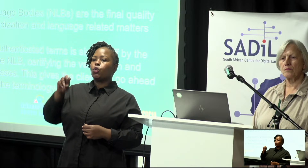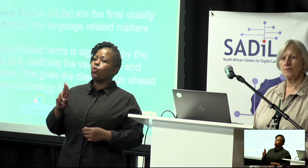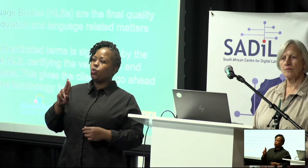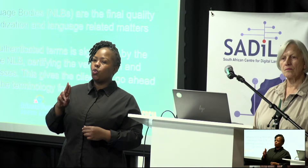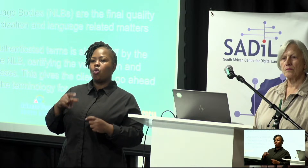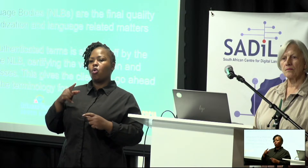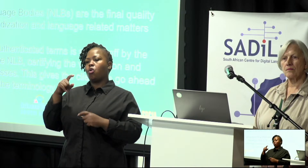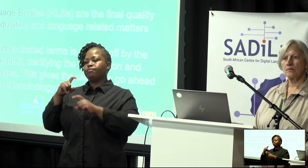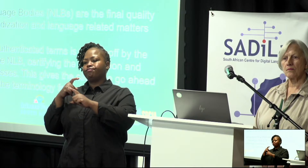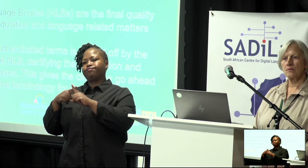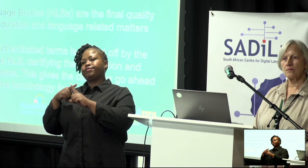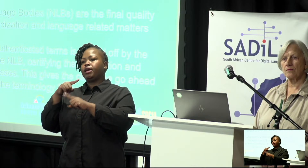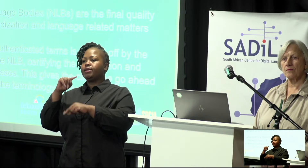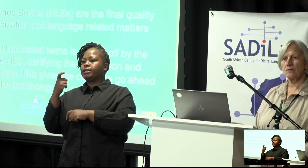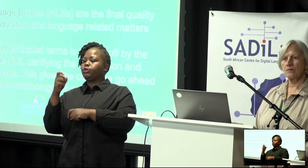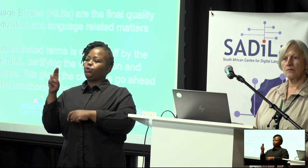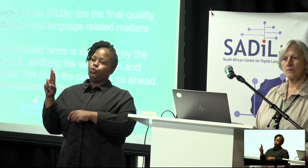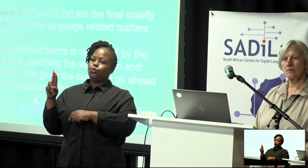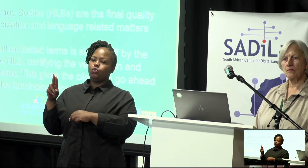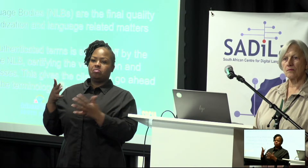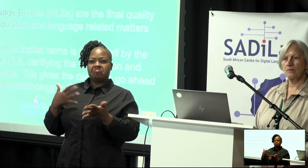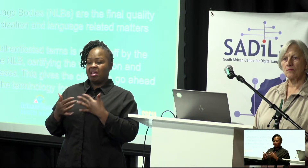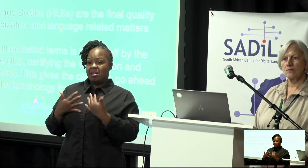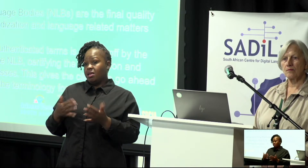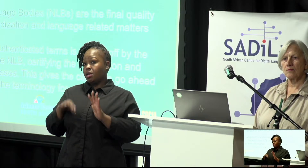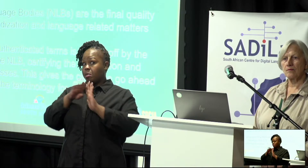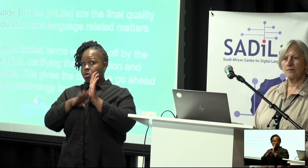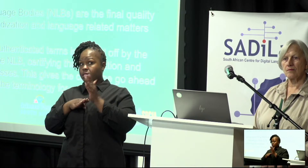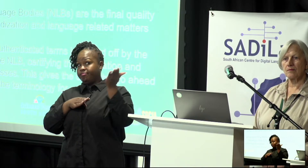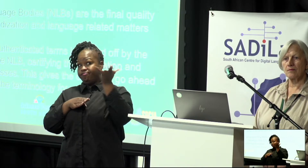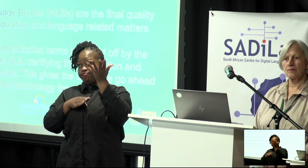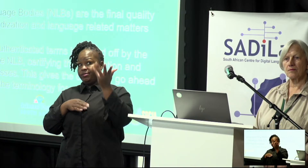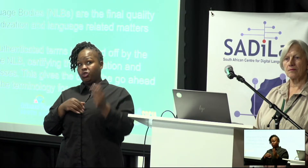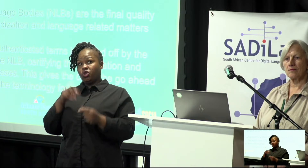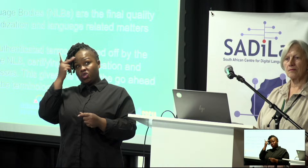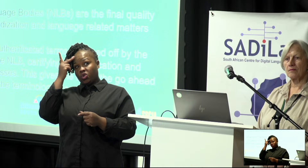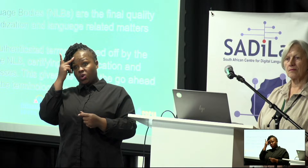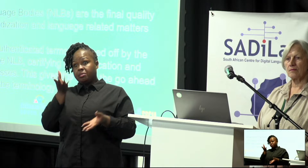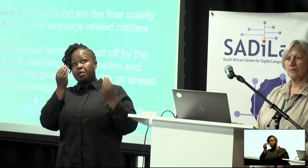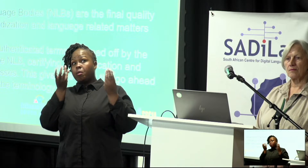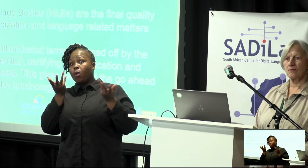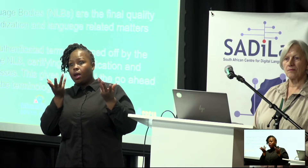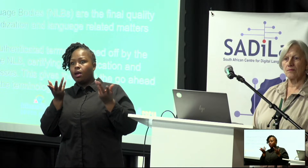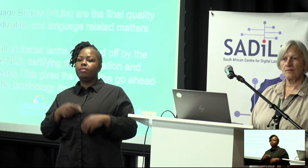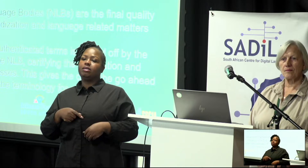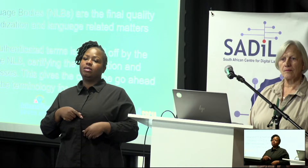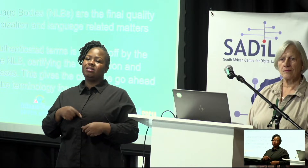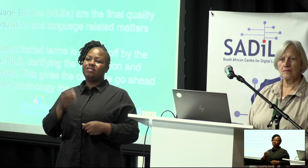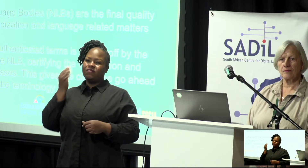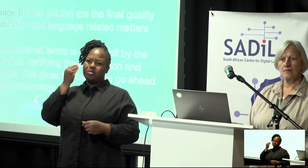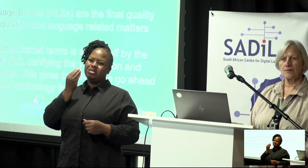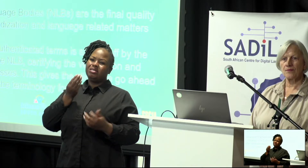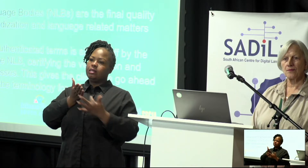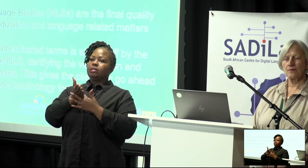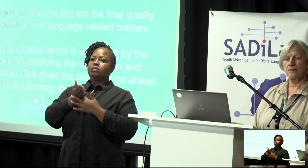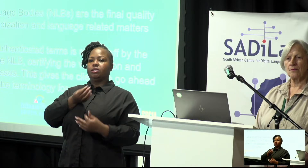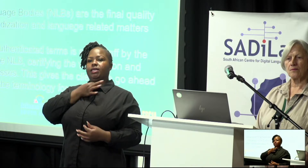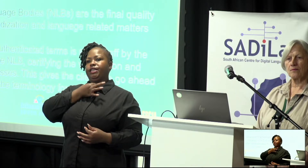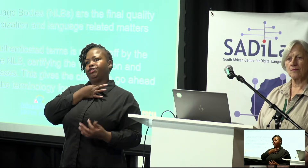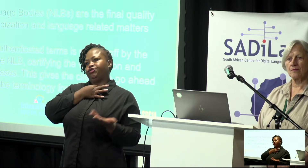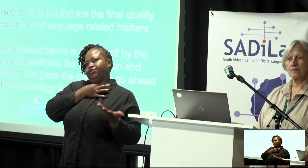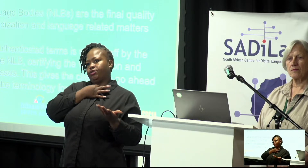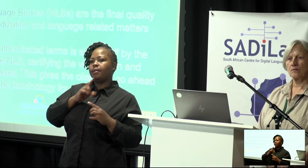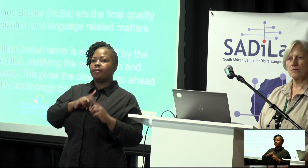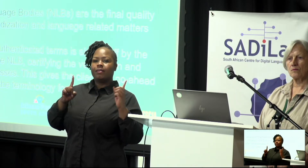Ngqu. Yes, the program now, in terms of who's doing that, where did you get the knowledge, obviously it's in English. But the know-how,